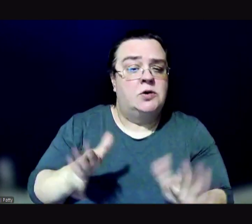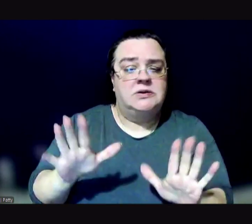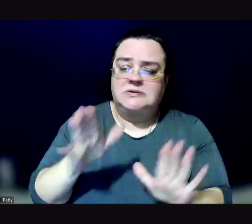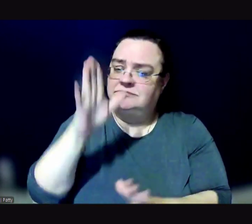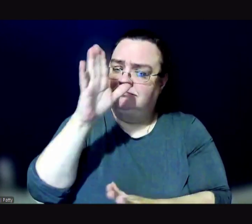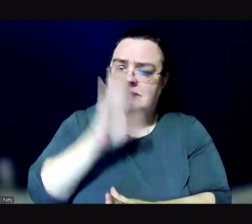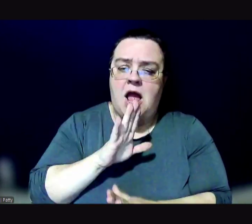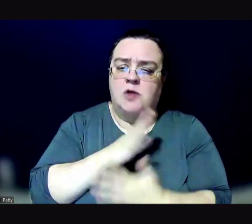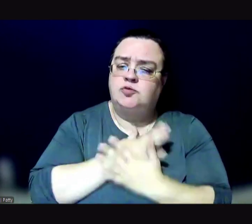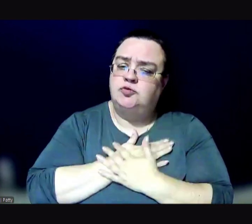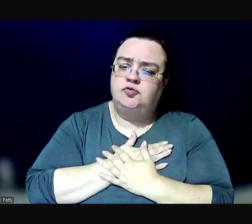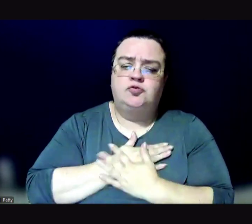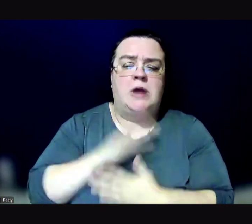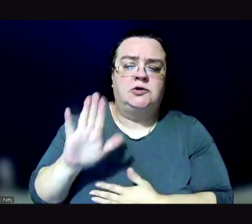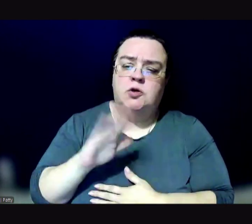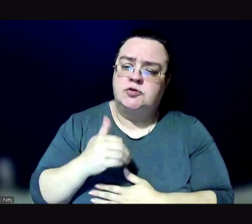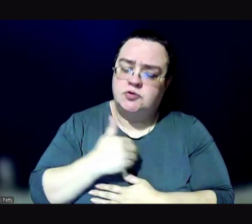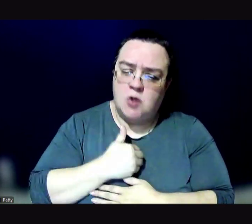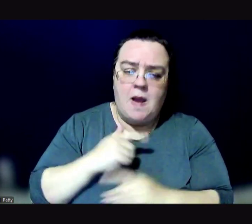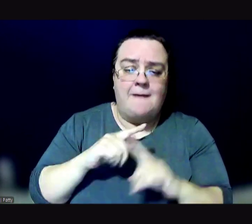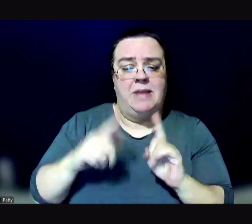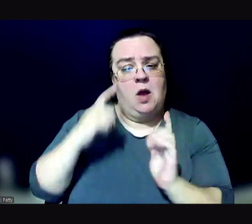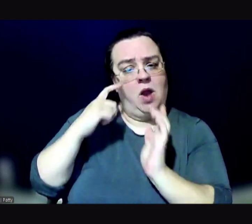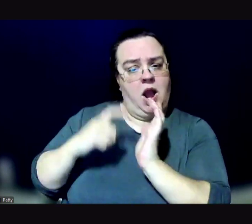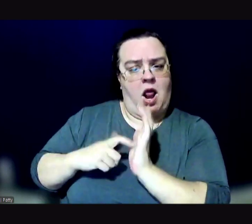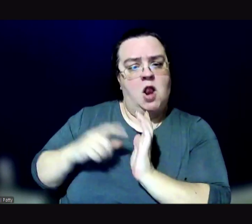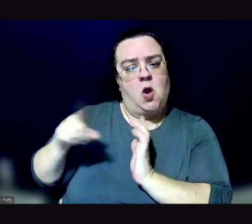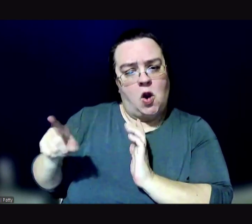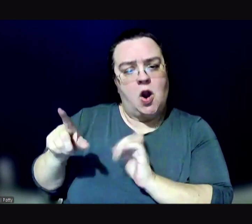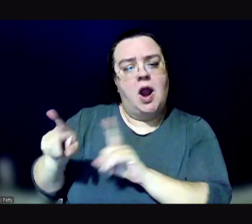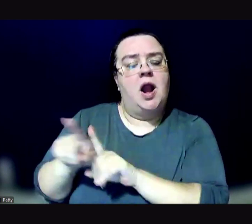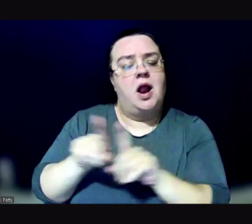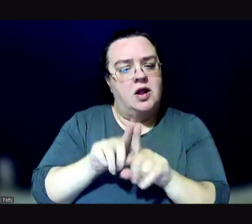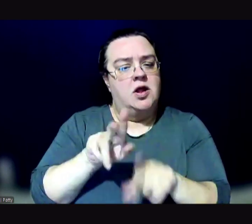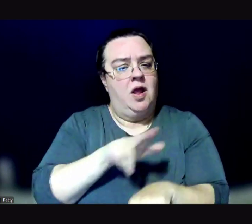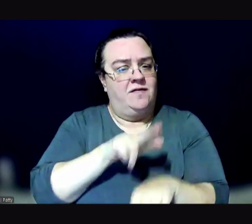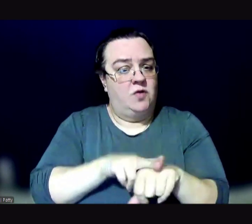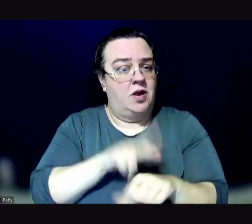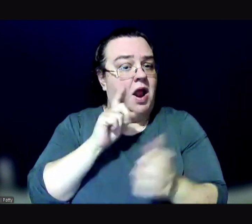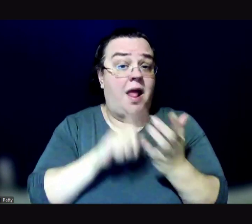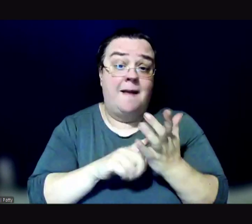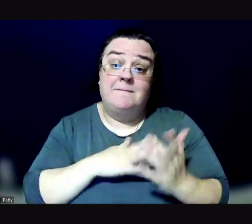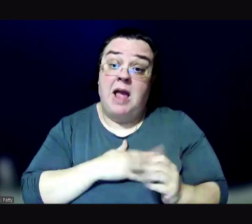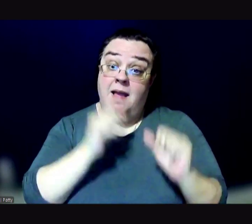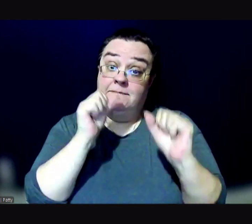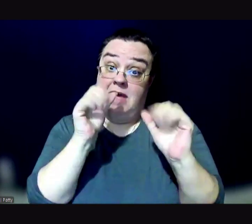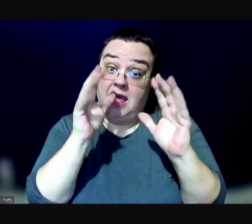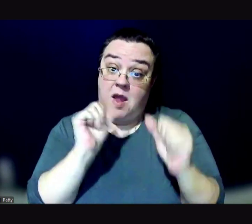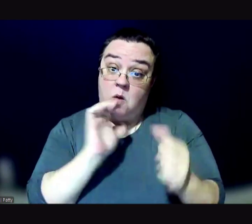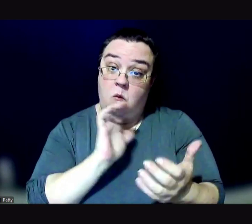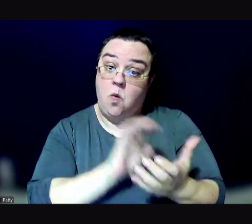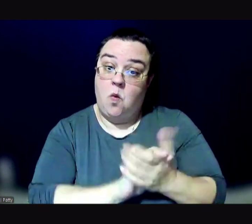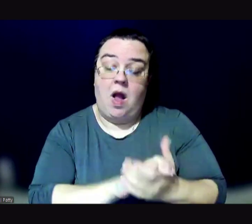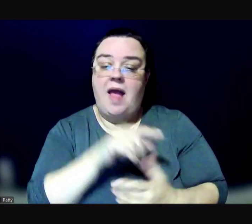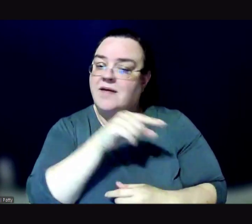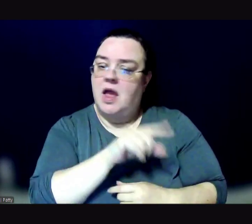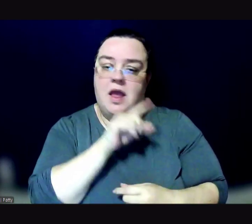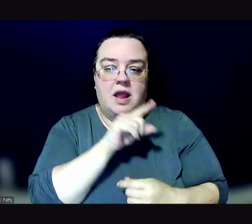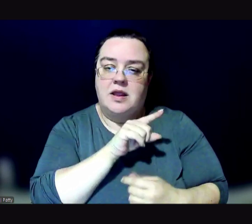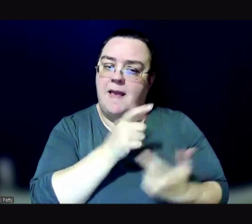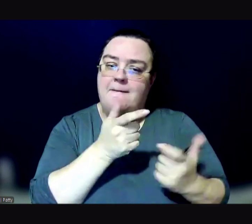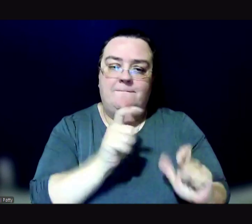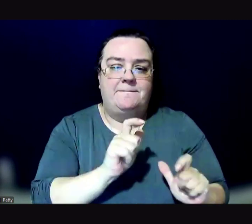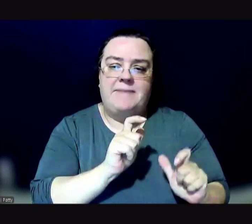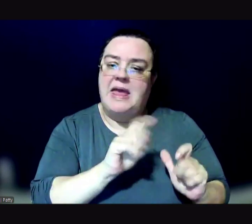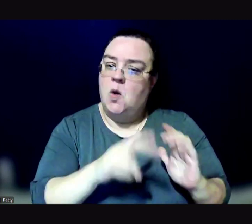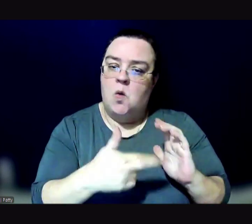But acknowledging her, and of course acknowledging my amazing wife, who is the cog in the wheel that allows me to